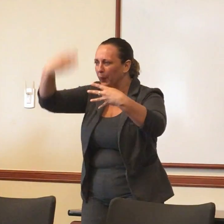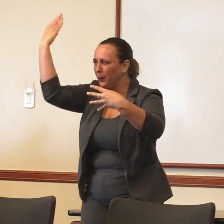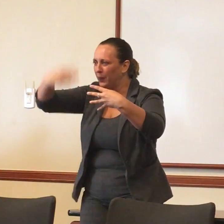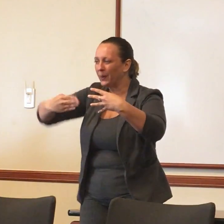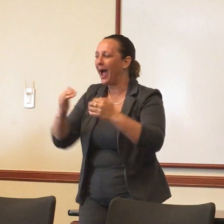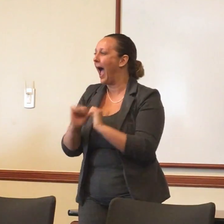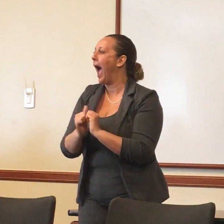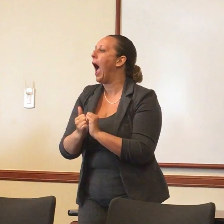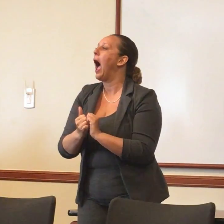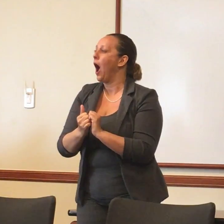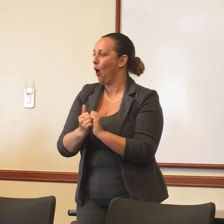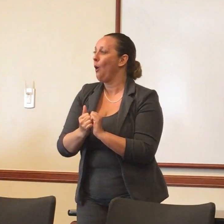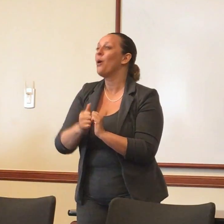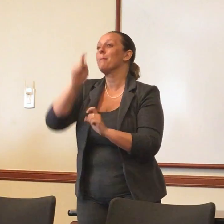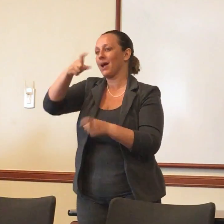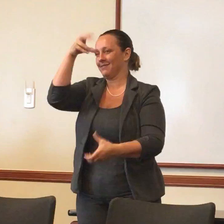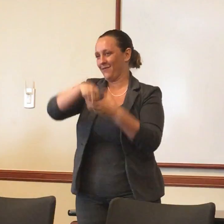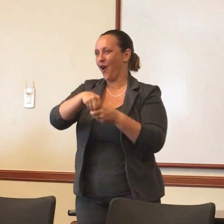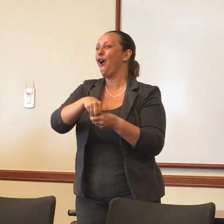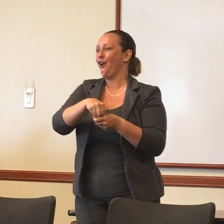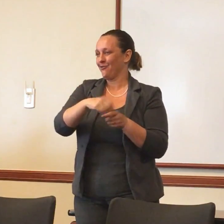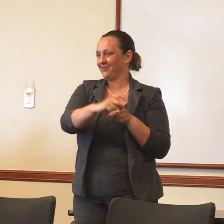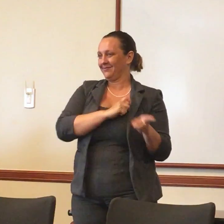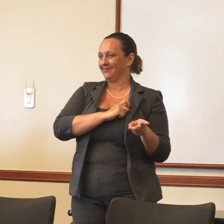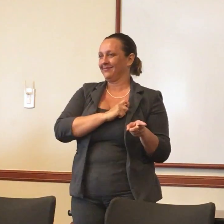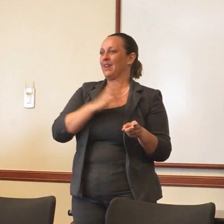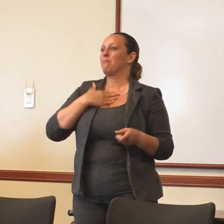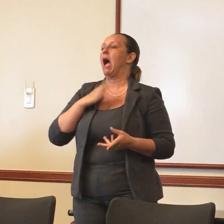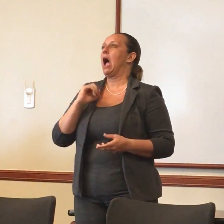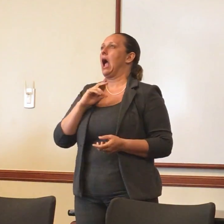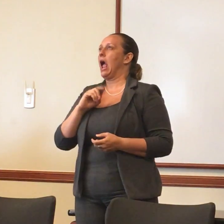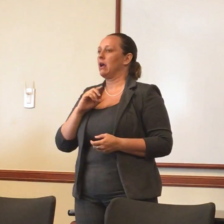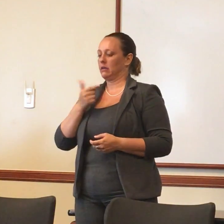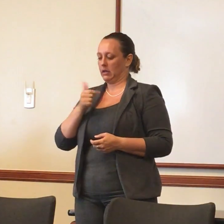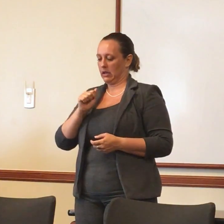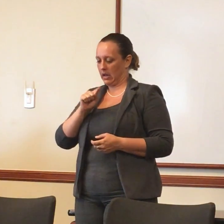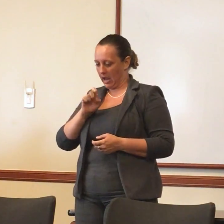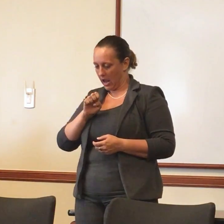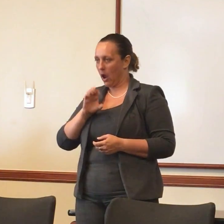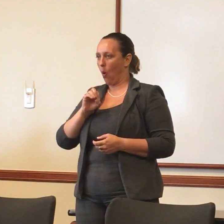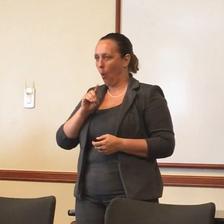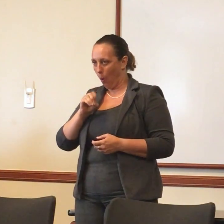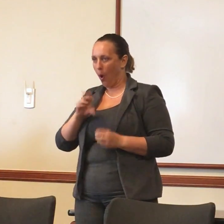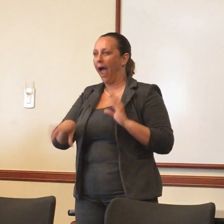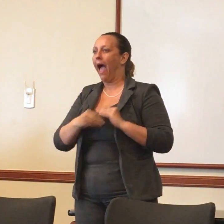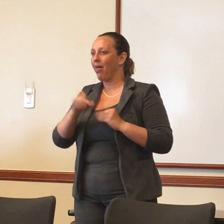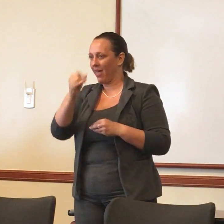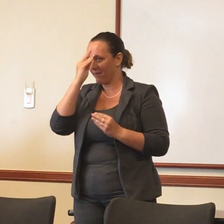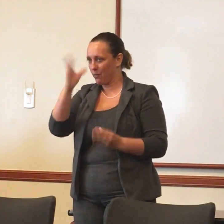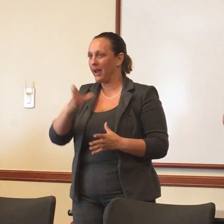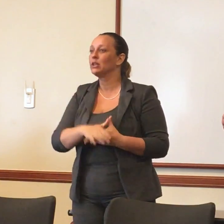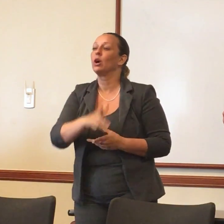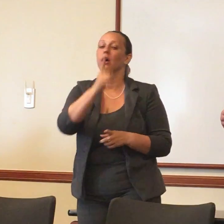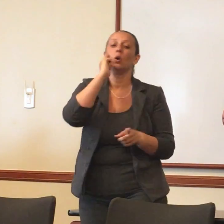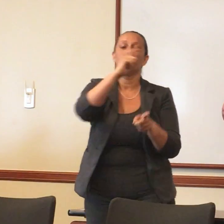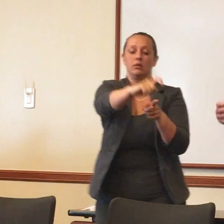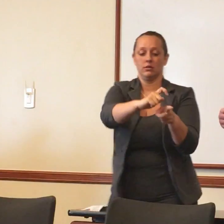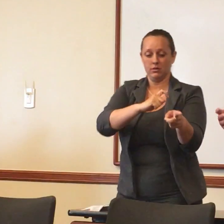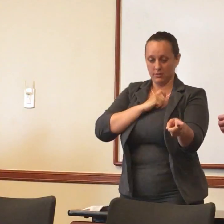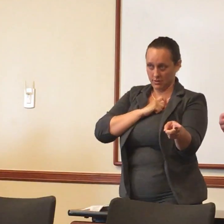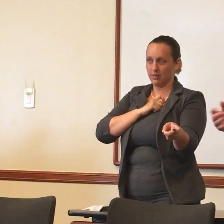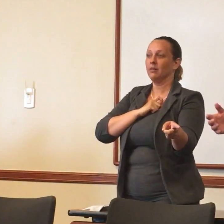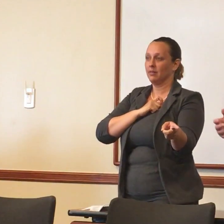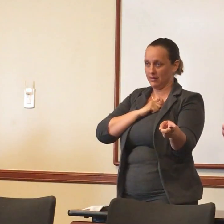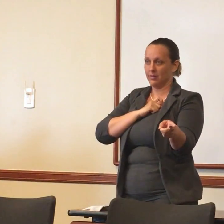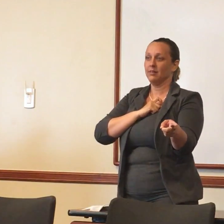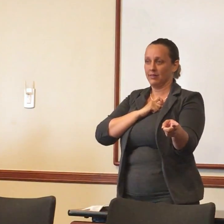Yes, that would be something to let the dispatchers know after they find out where you are, the emergency. The dispatchers will ask the same they will if you use